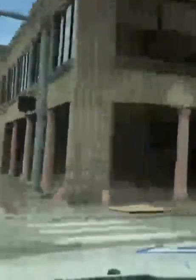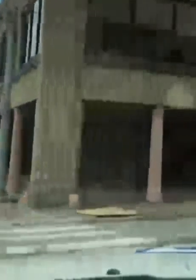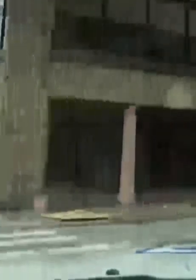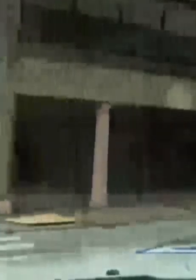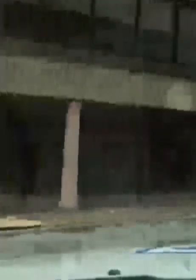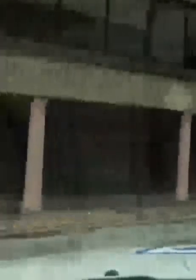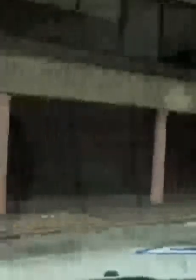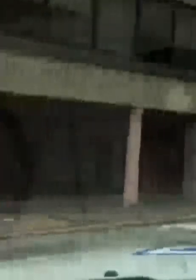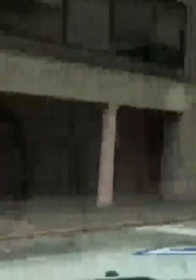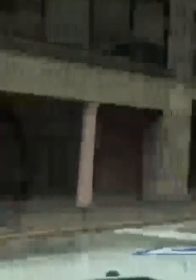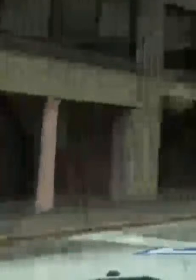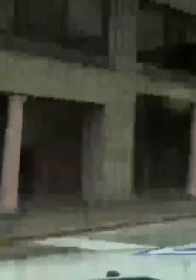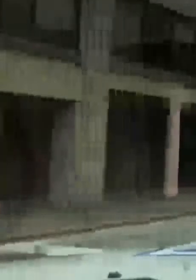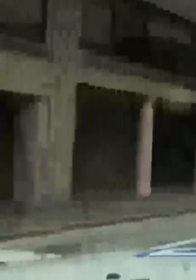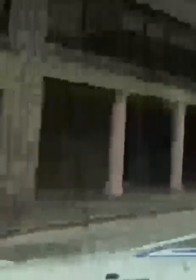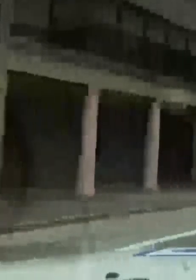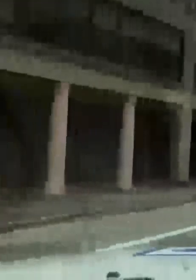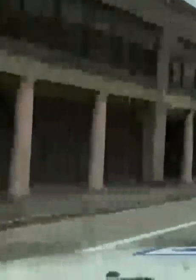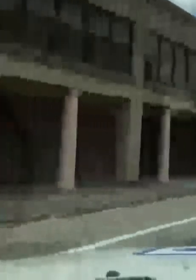and this is the panorama.